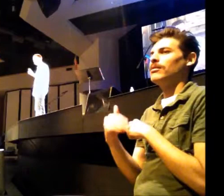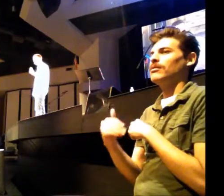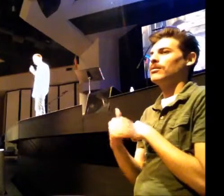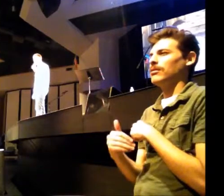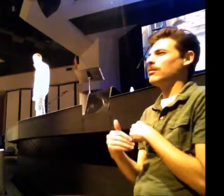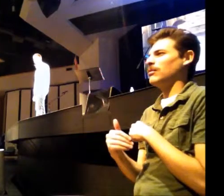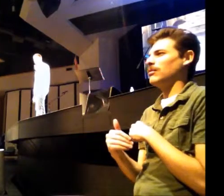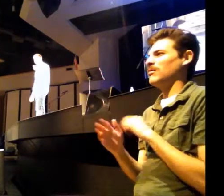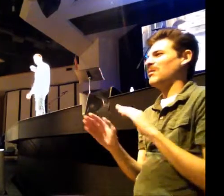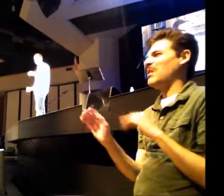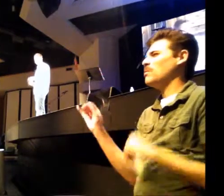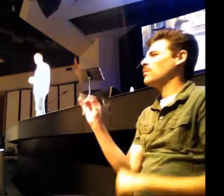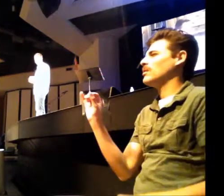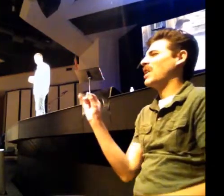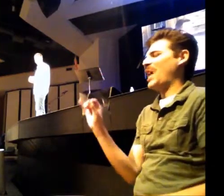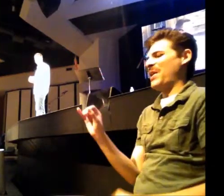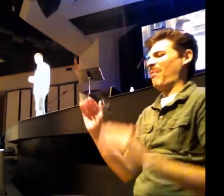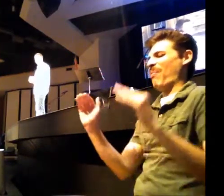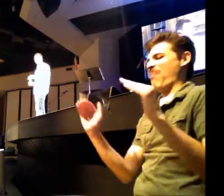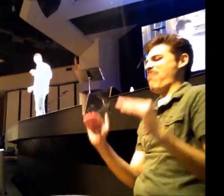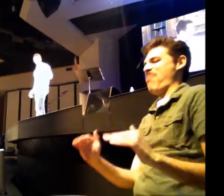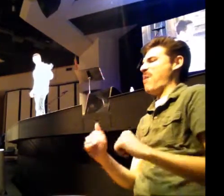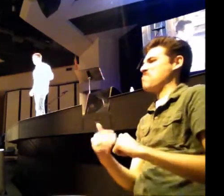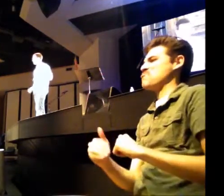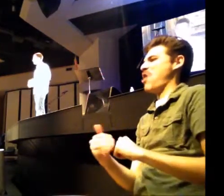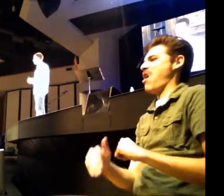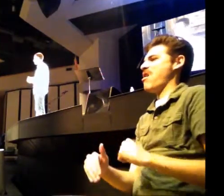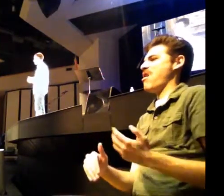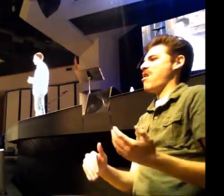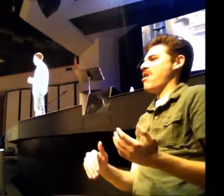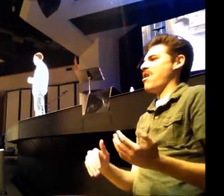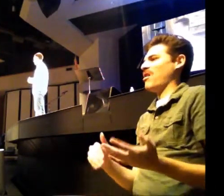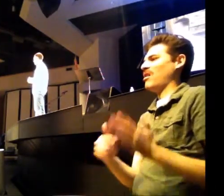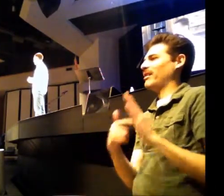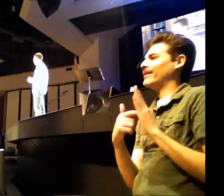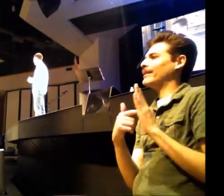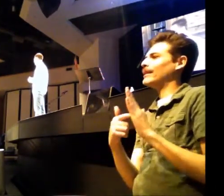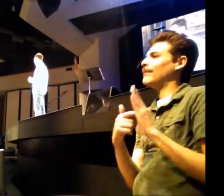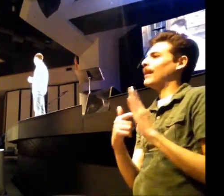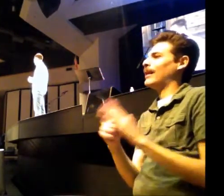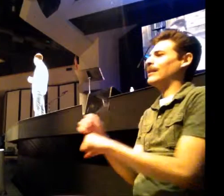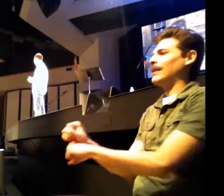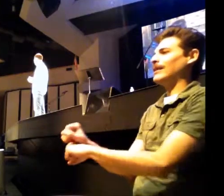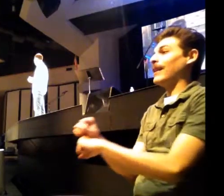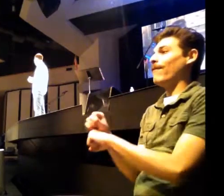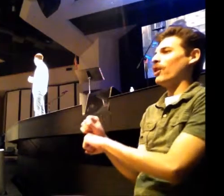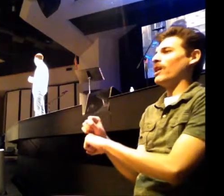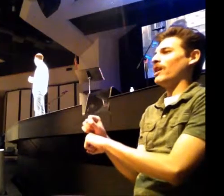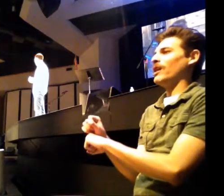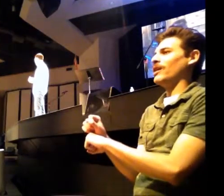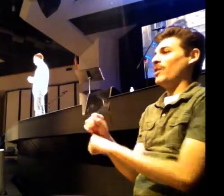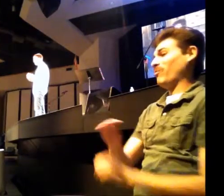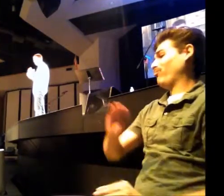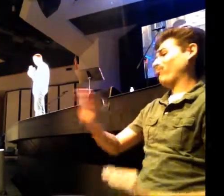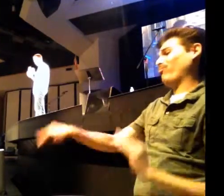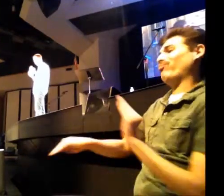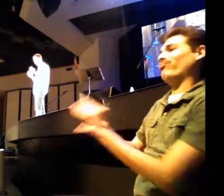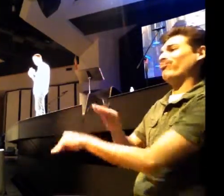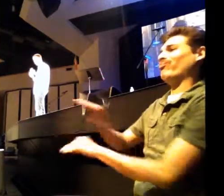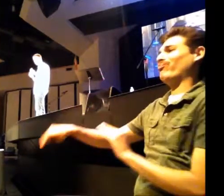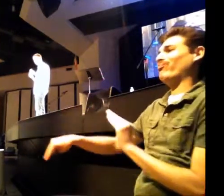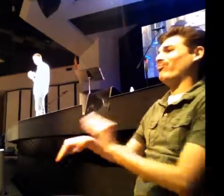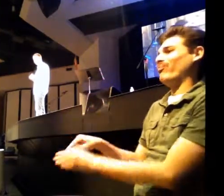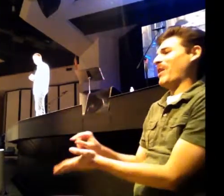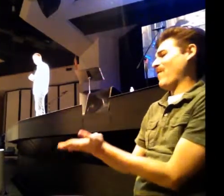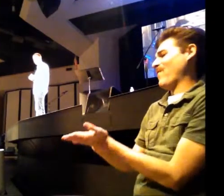see, unleavened bread in ancient Egypt was symbolic of slavery. It was symbolic that